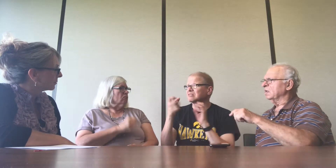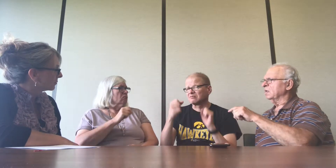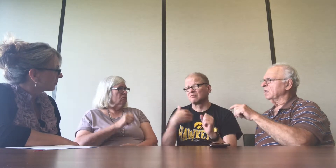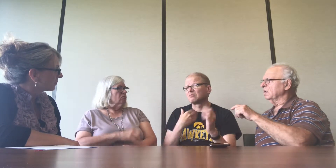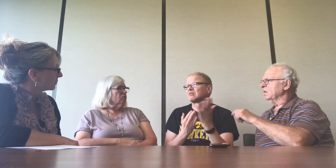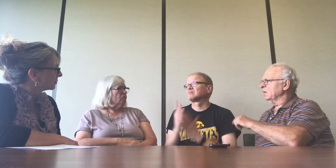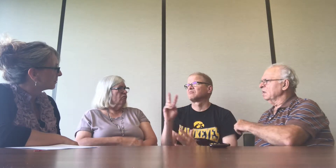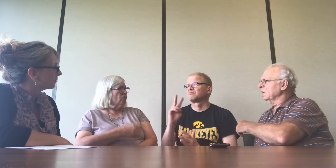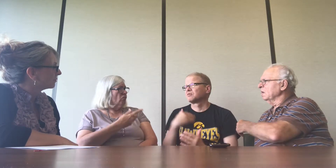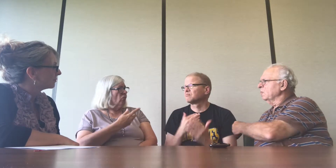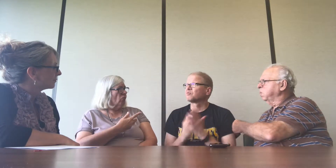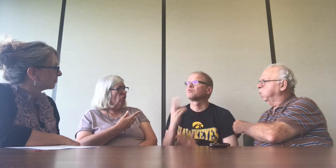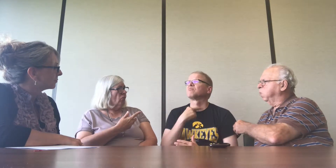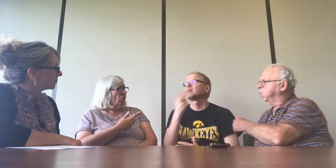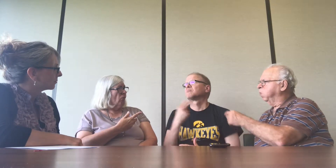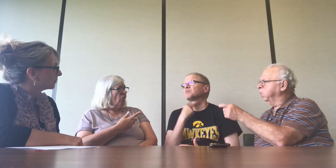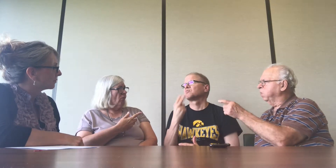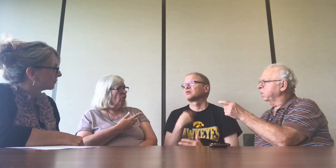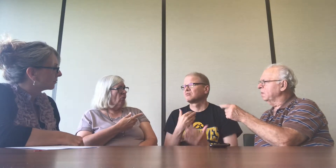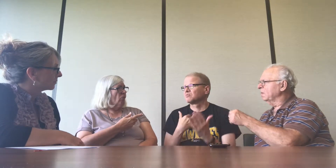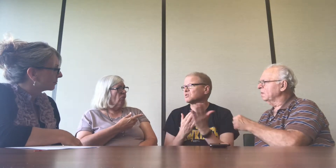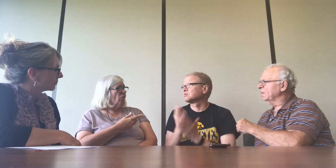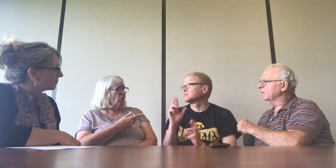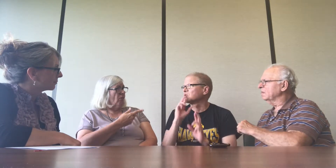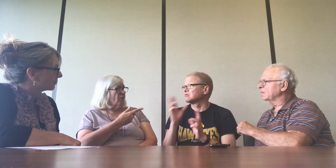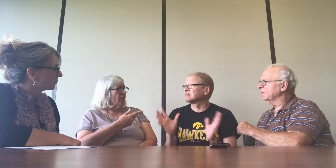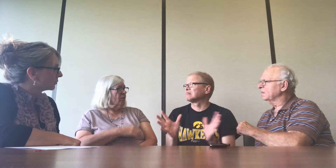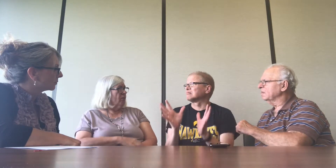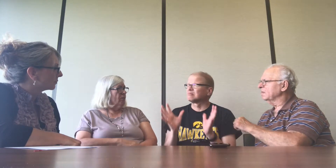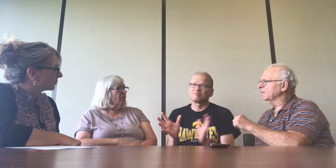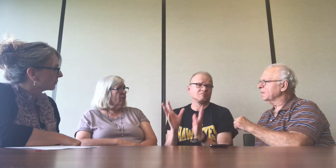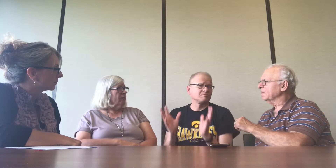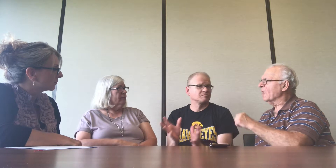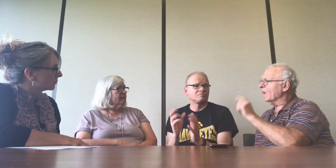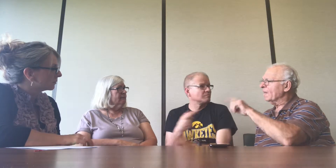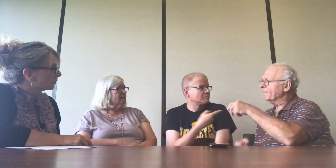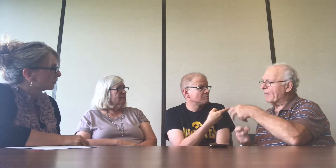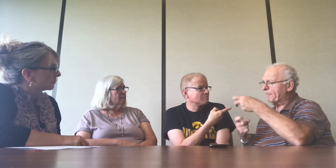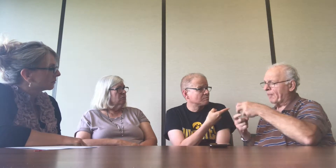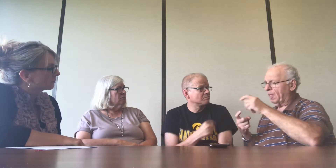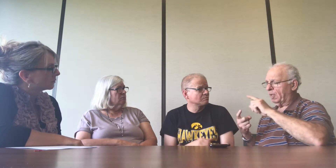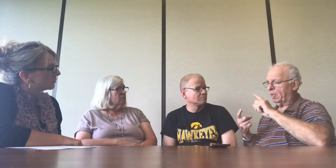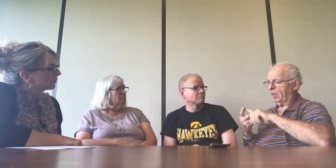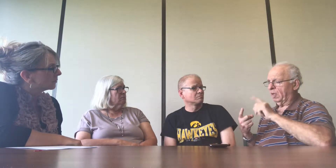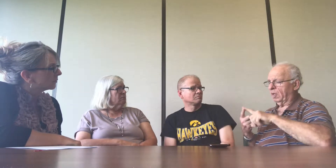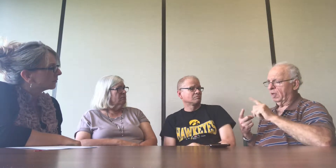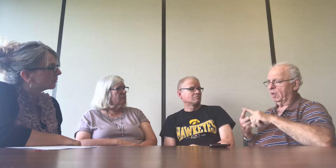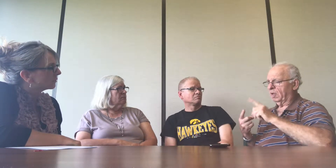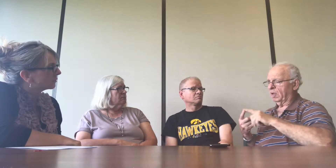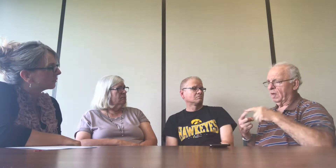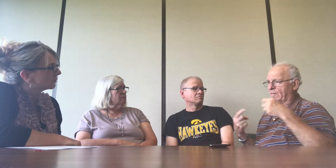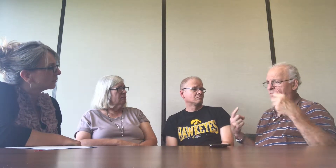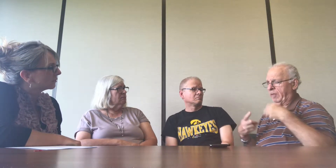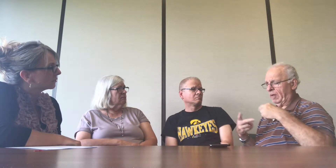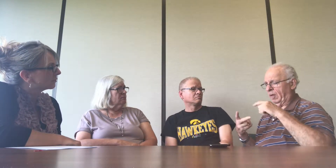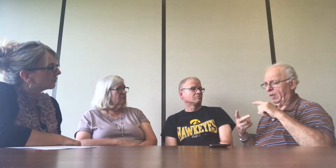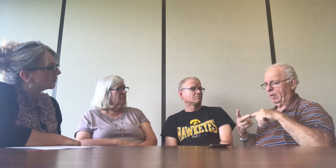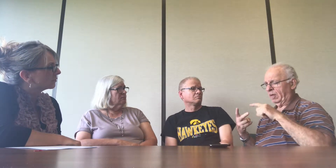Albert, we really need more promotion emphasizing that it's okay to report it and the victims have a right and a voice.